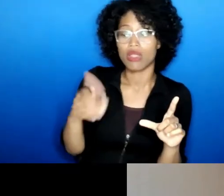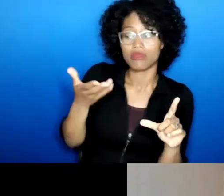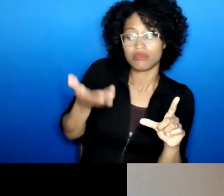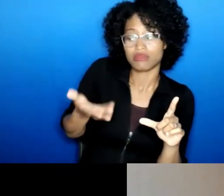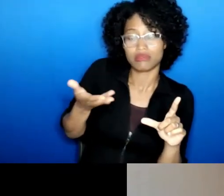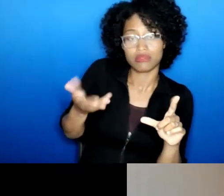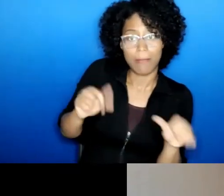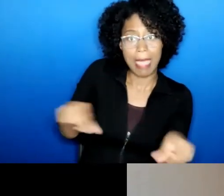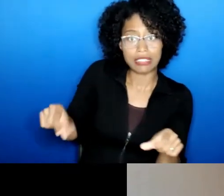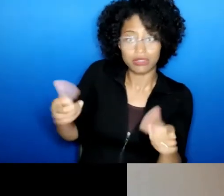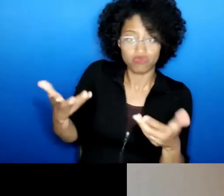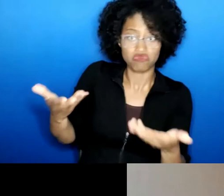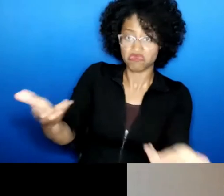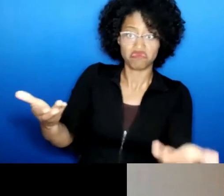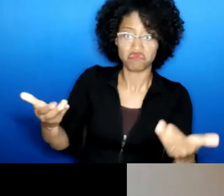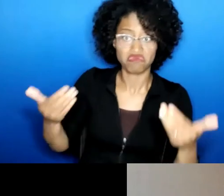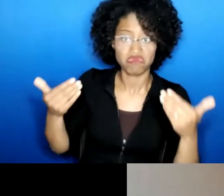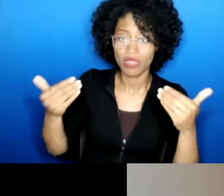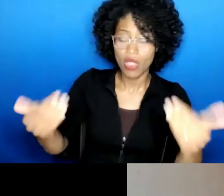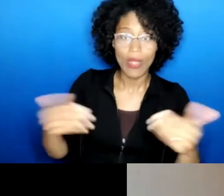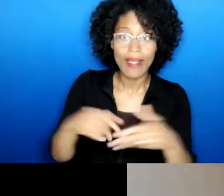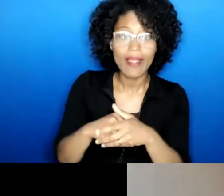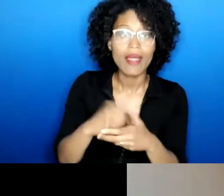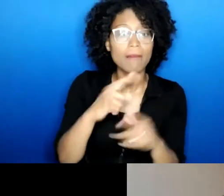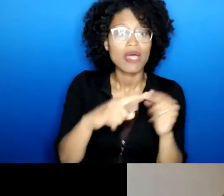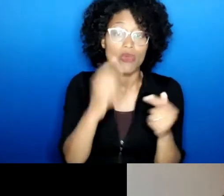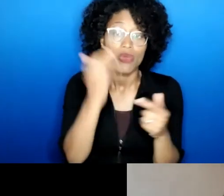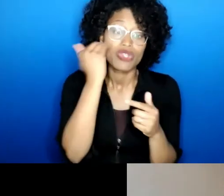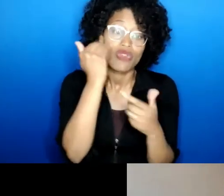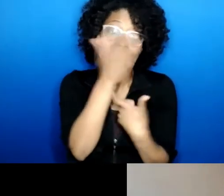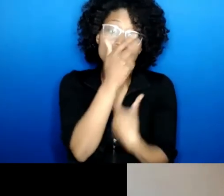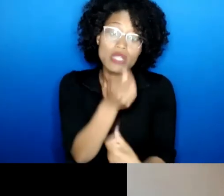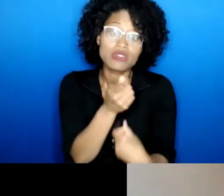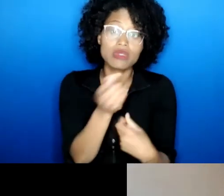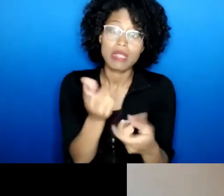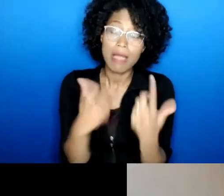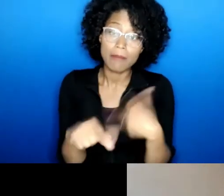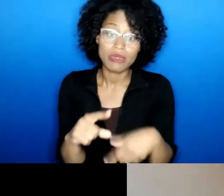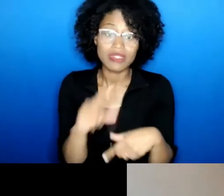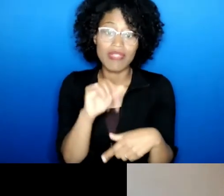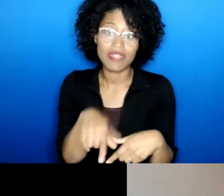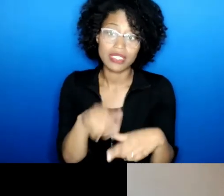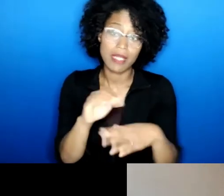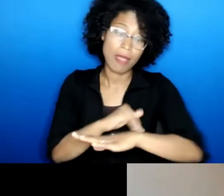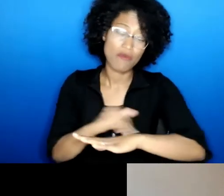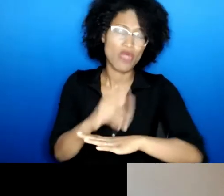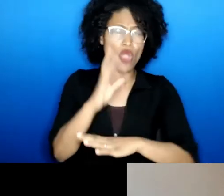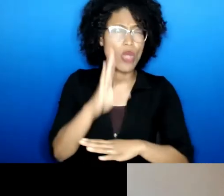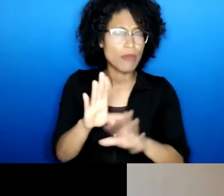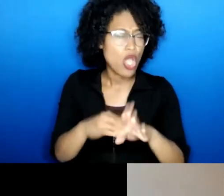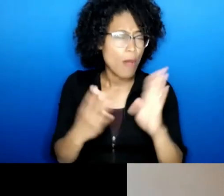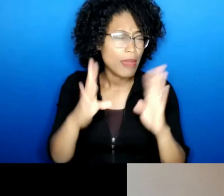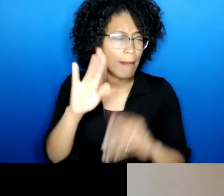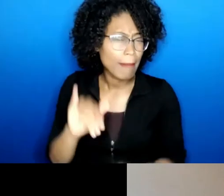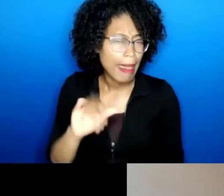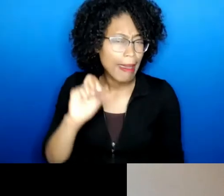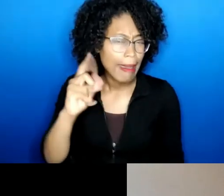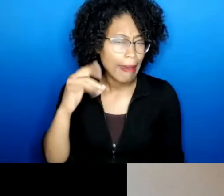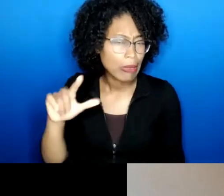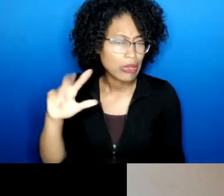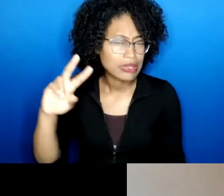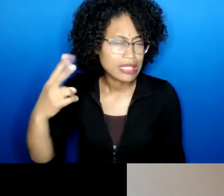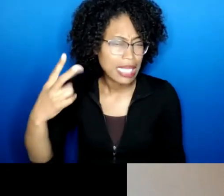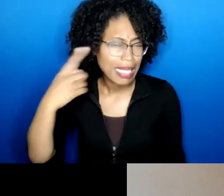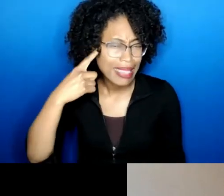an interest in actually coming to the platform, and we will be opening, I think by April 2nd is